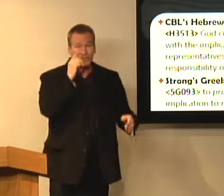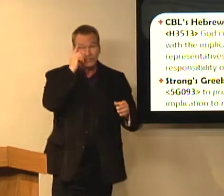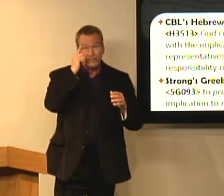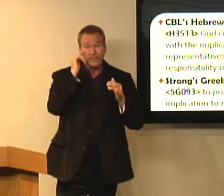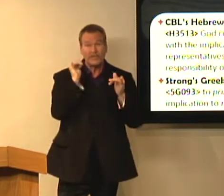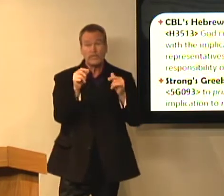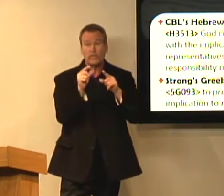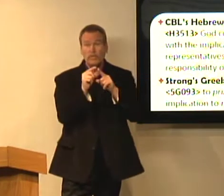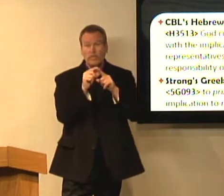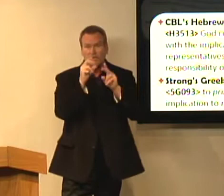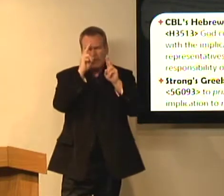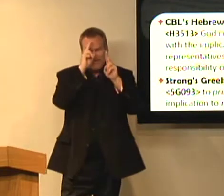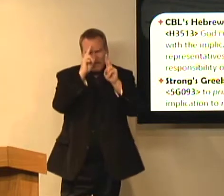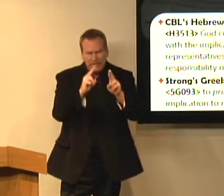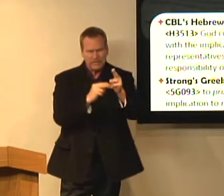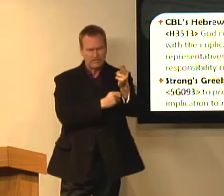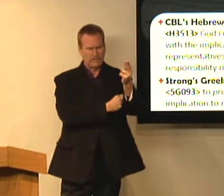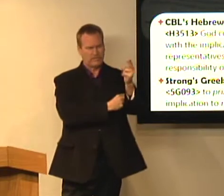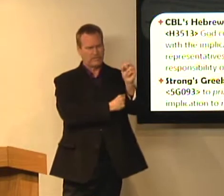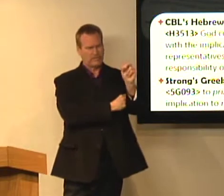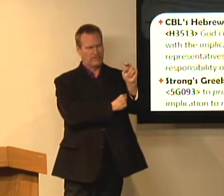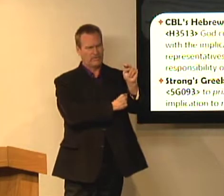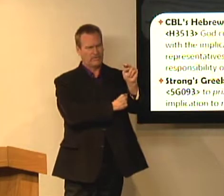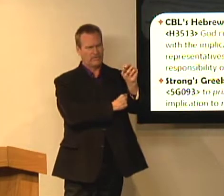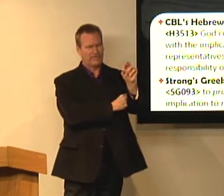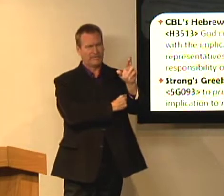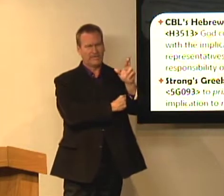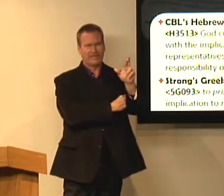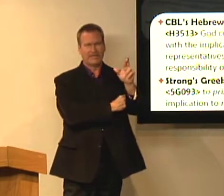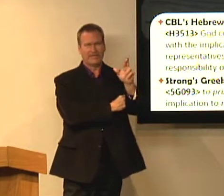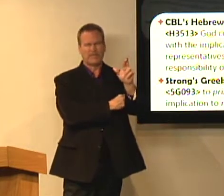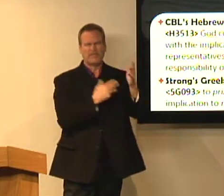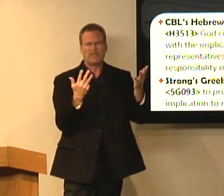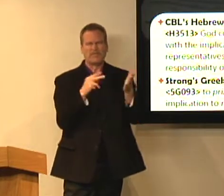In the Strong's Concordance, this word honor